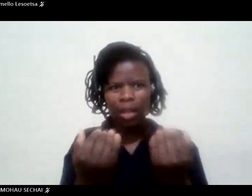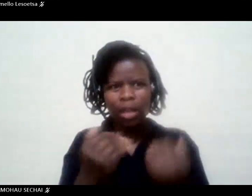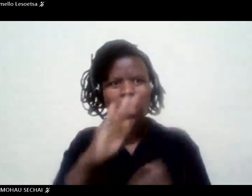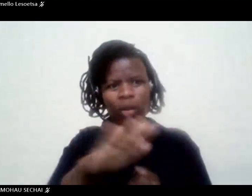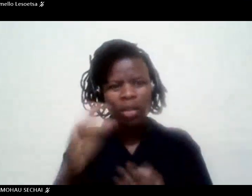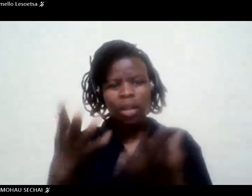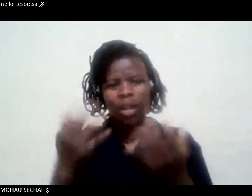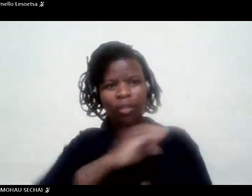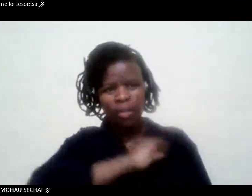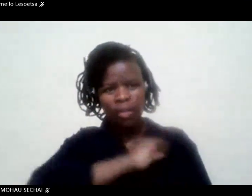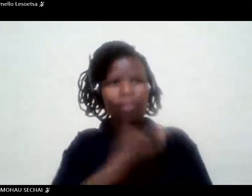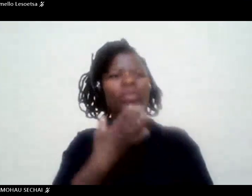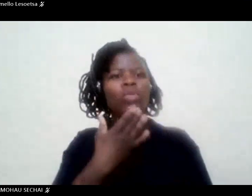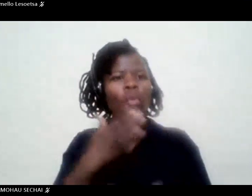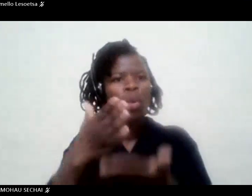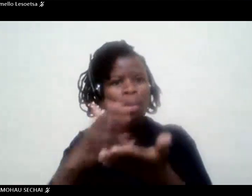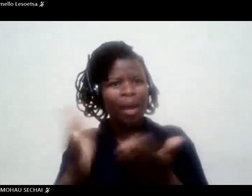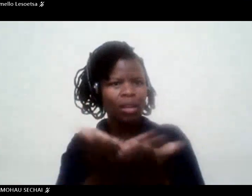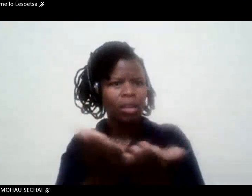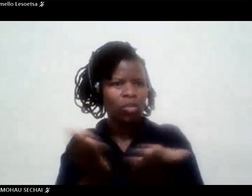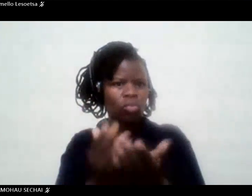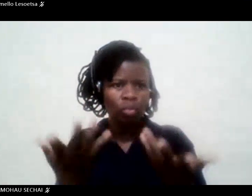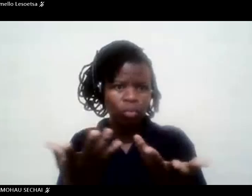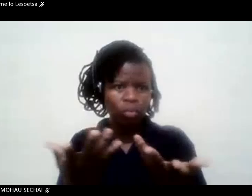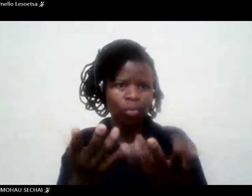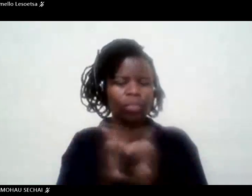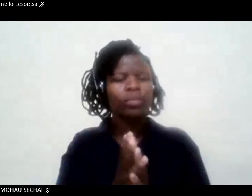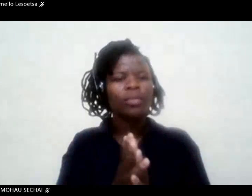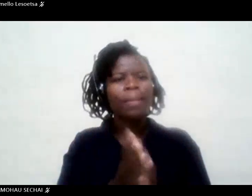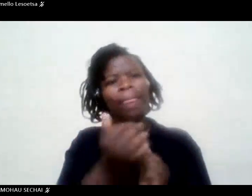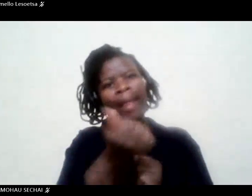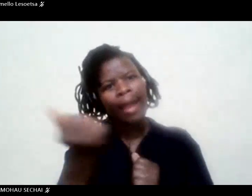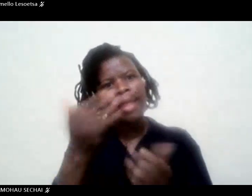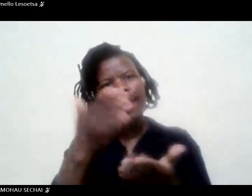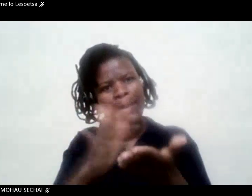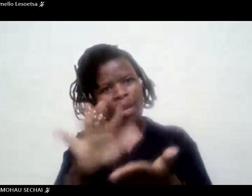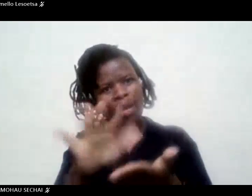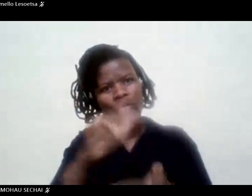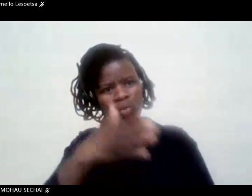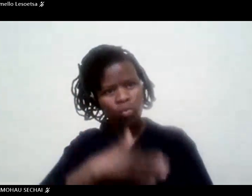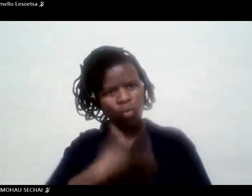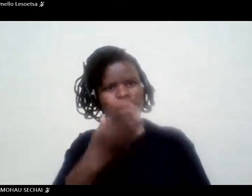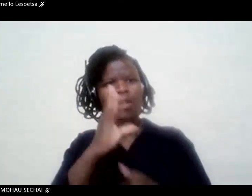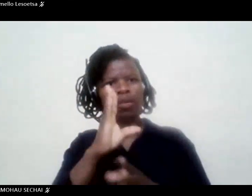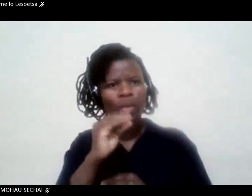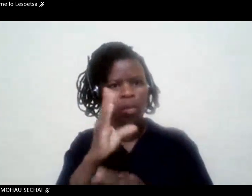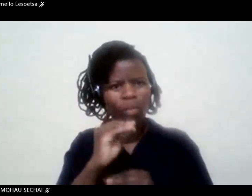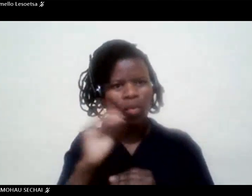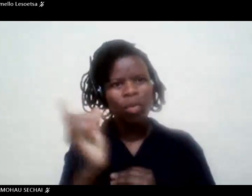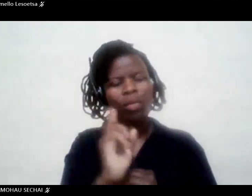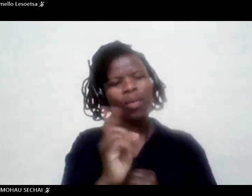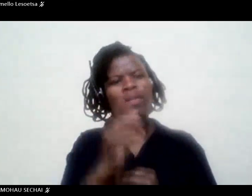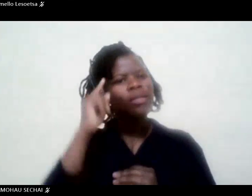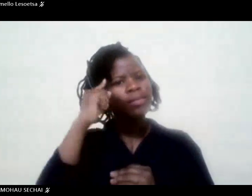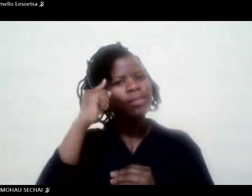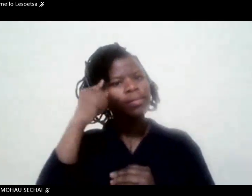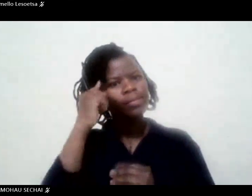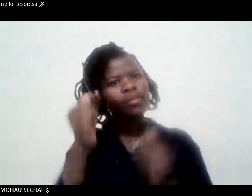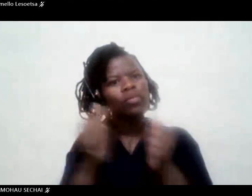who are part of the school. The other part that I wanted to say, I think with